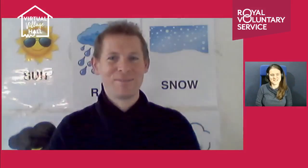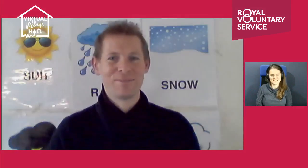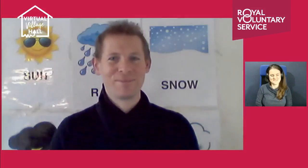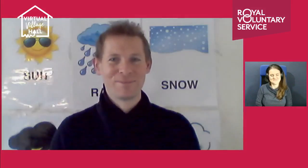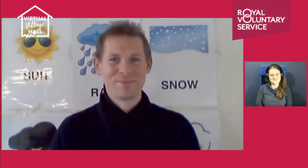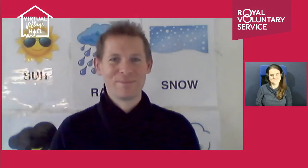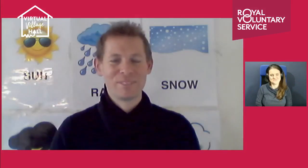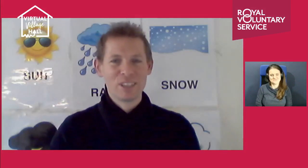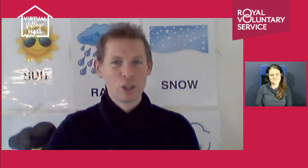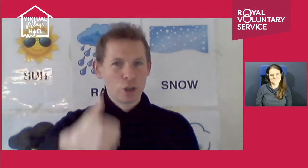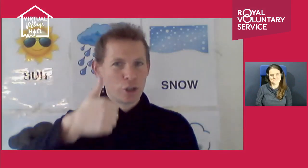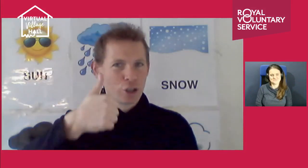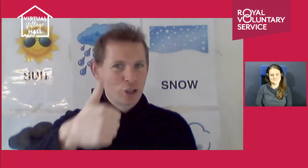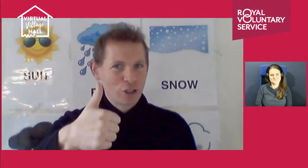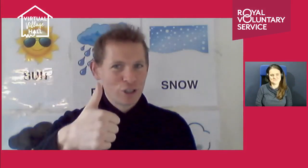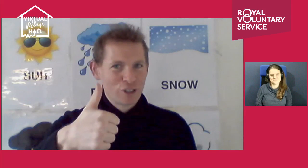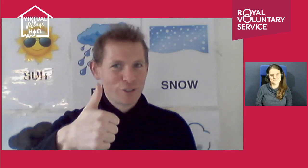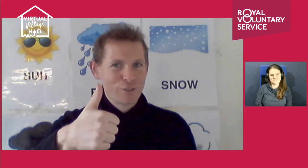day,